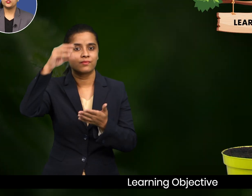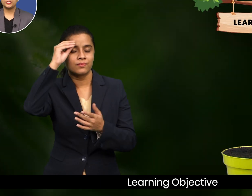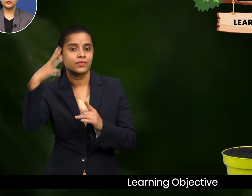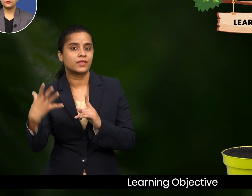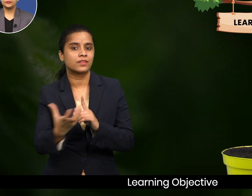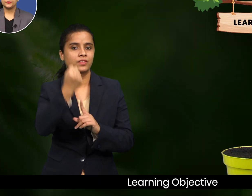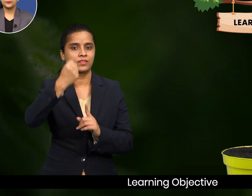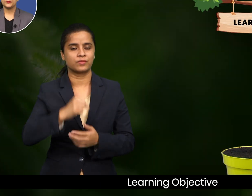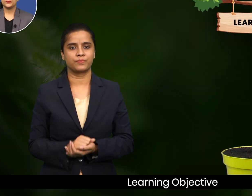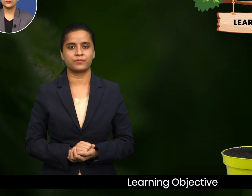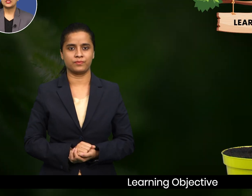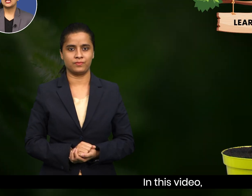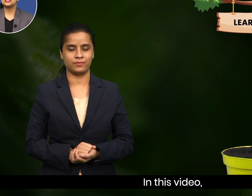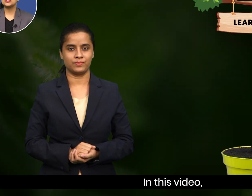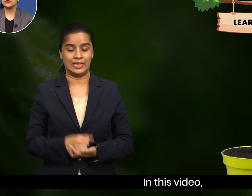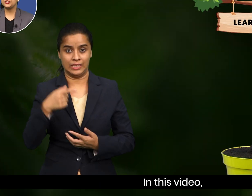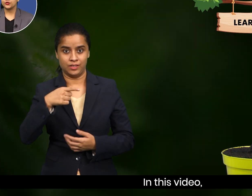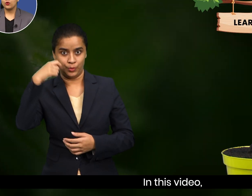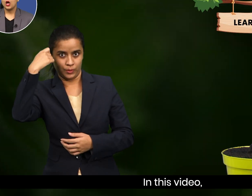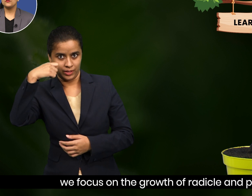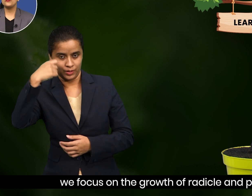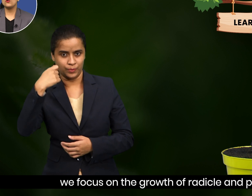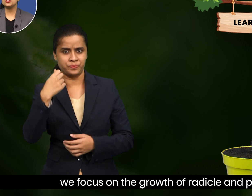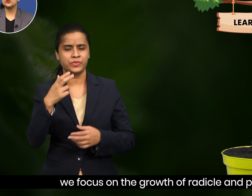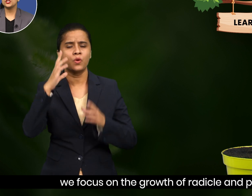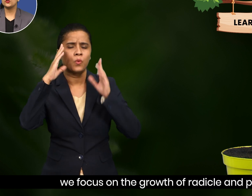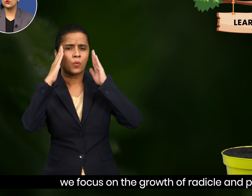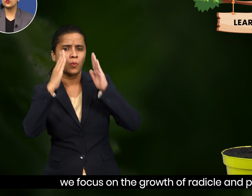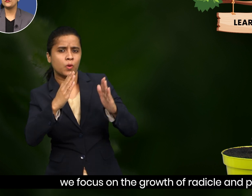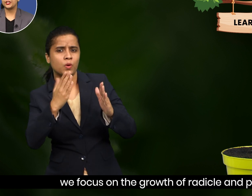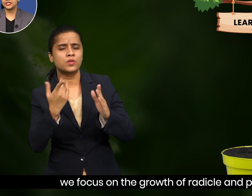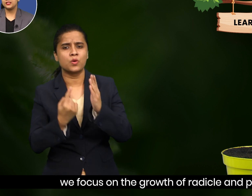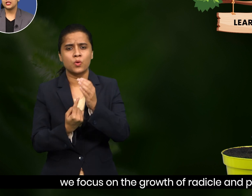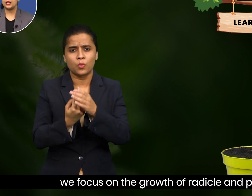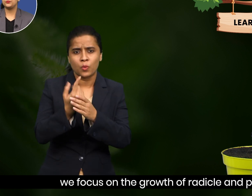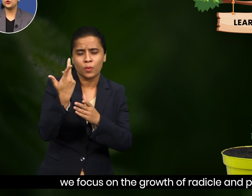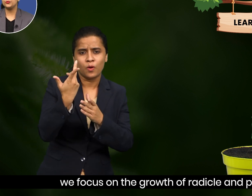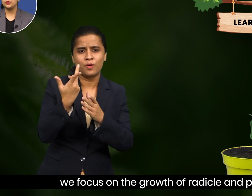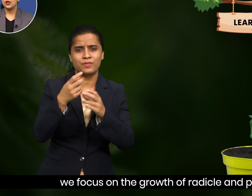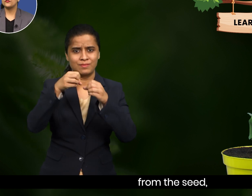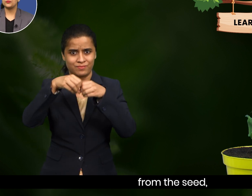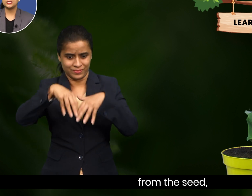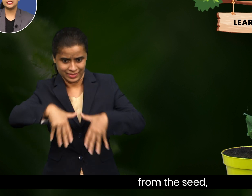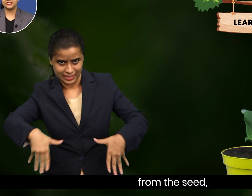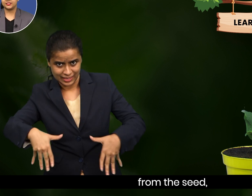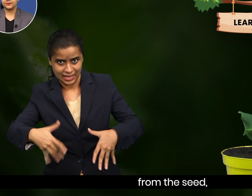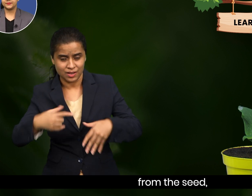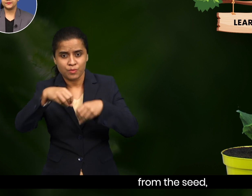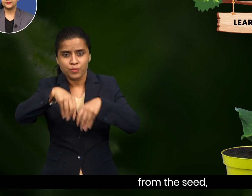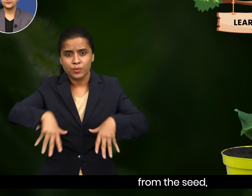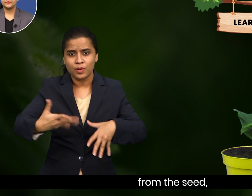Learning objective. In this video, we focus on the growth of radicle and plumule from the